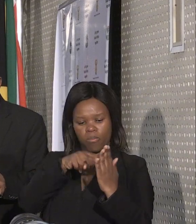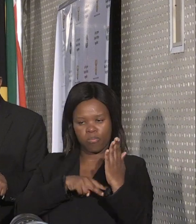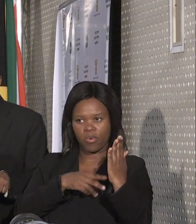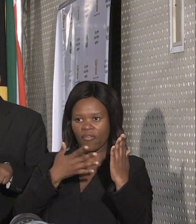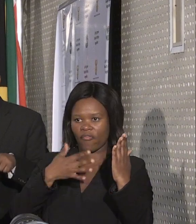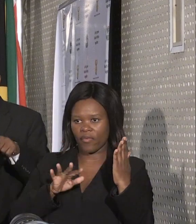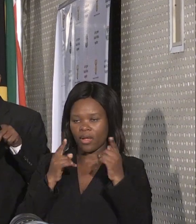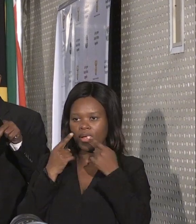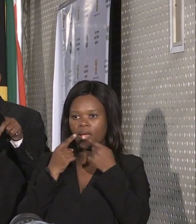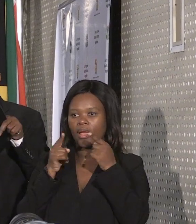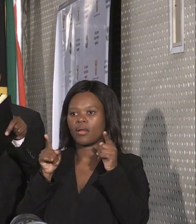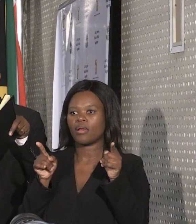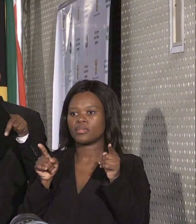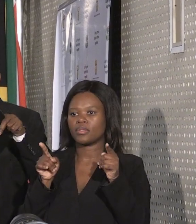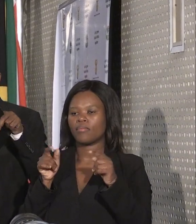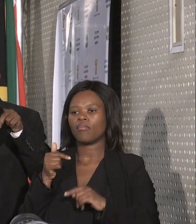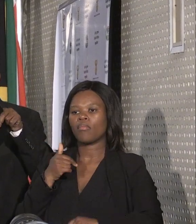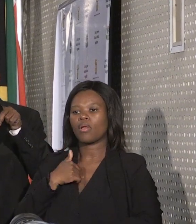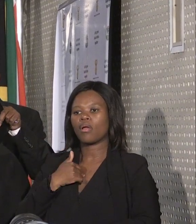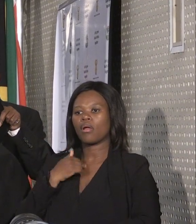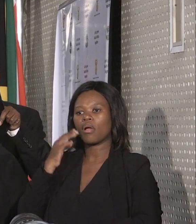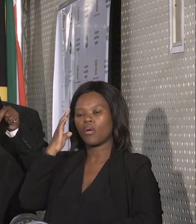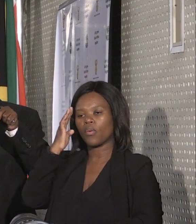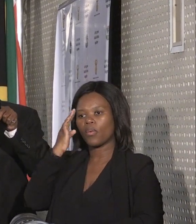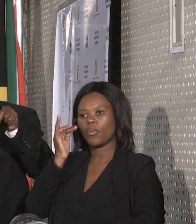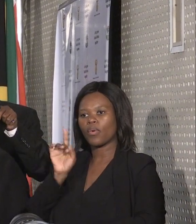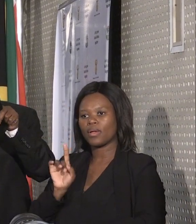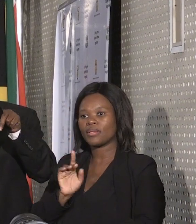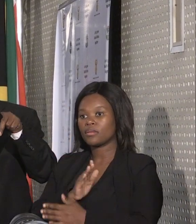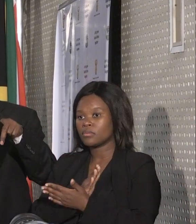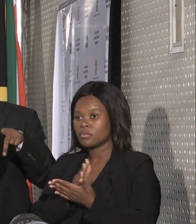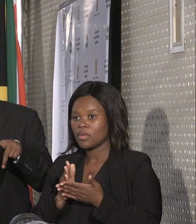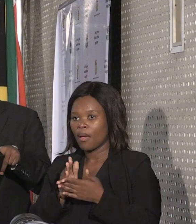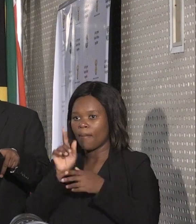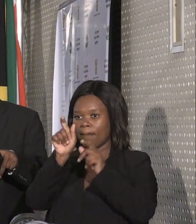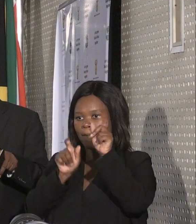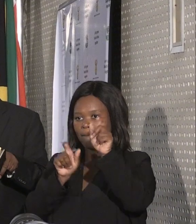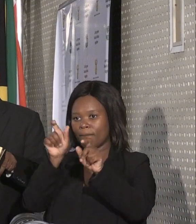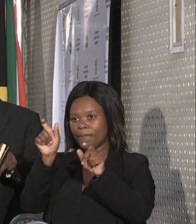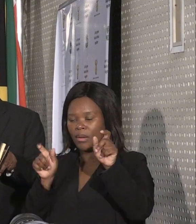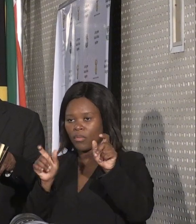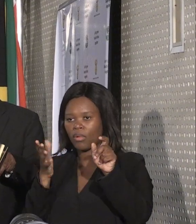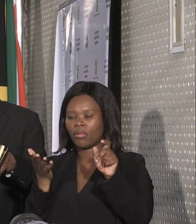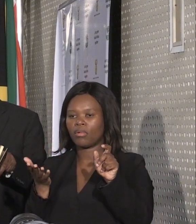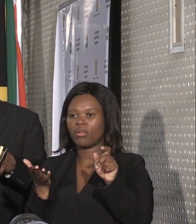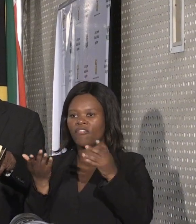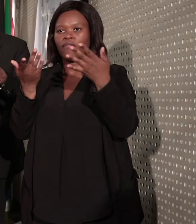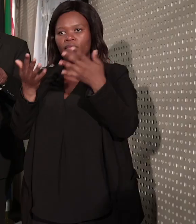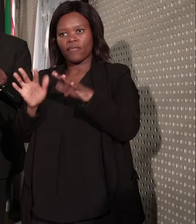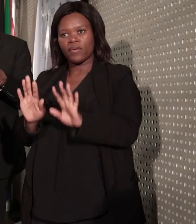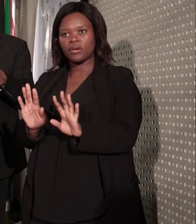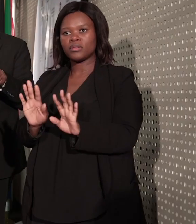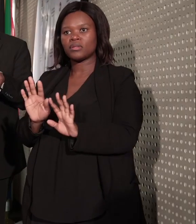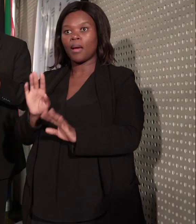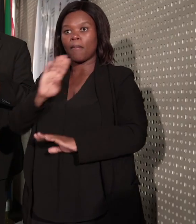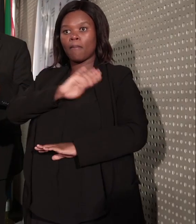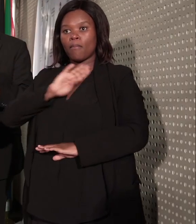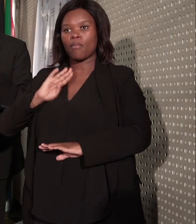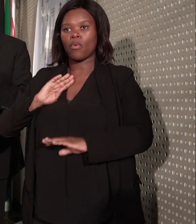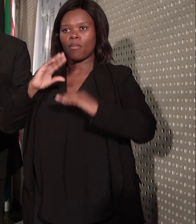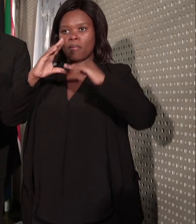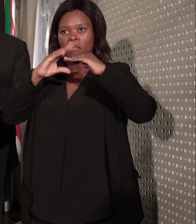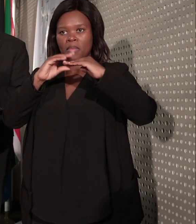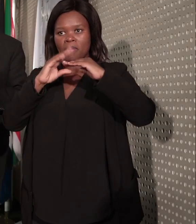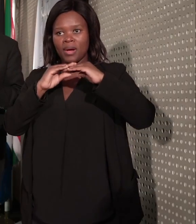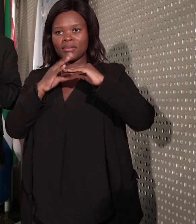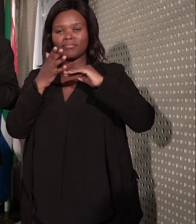that. I know some people might have leaked, some board members might have